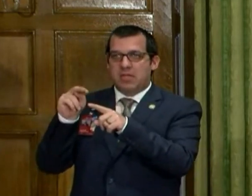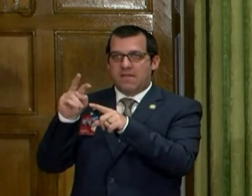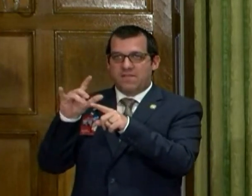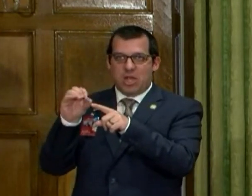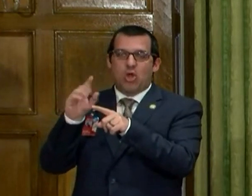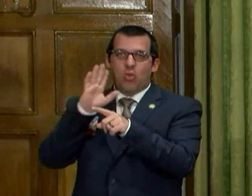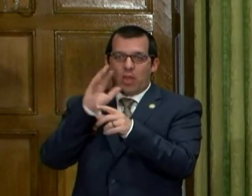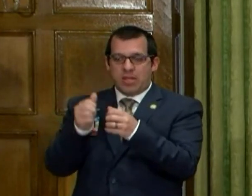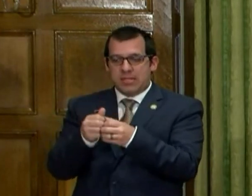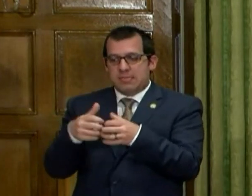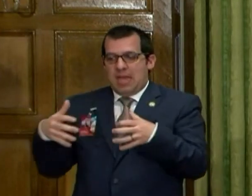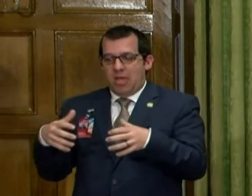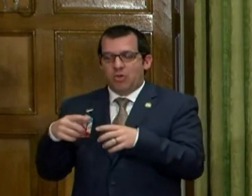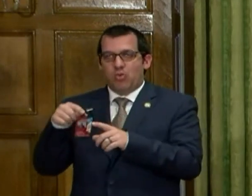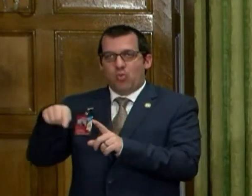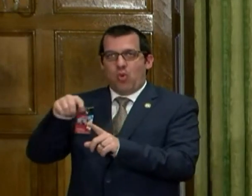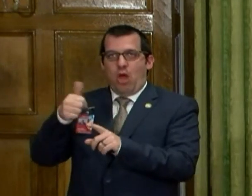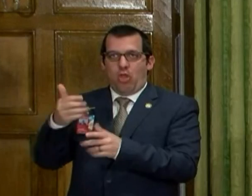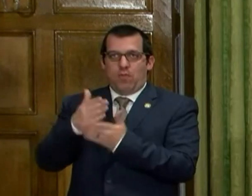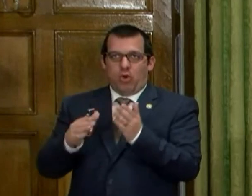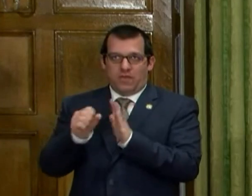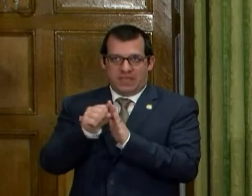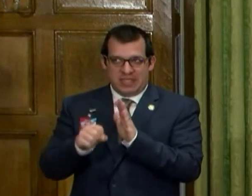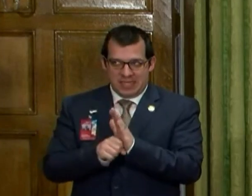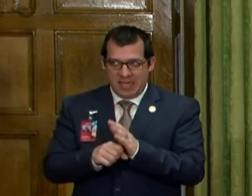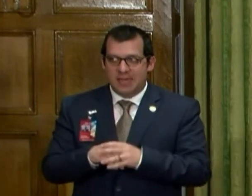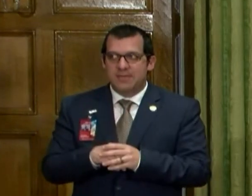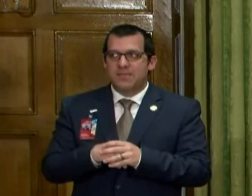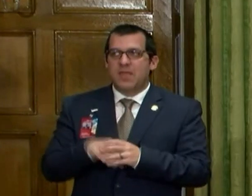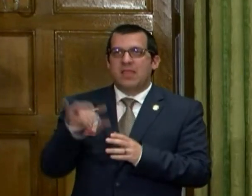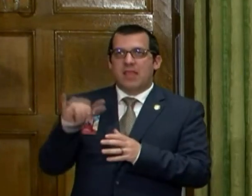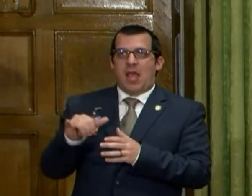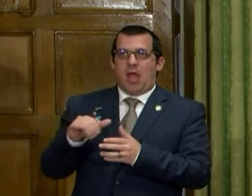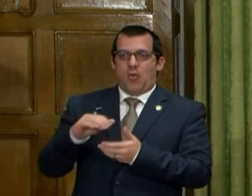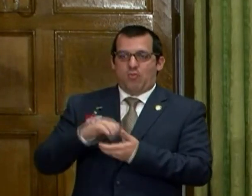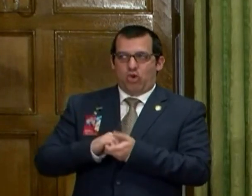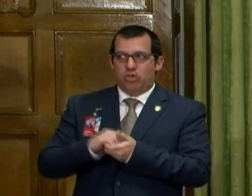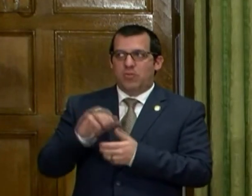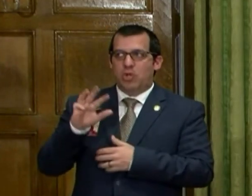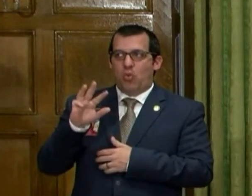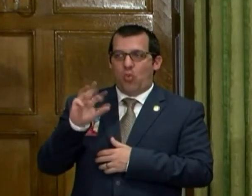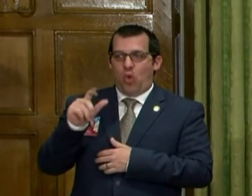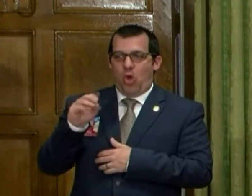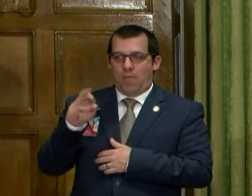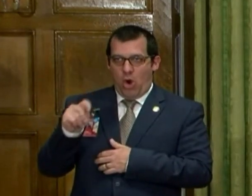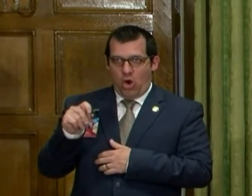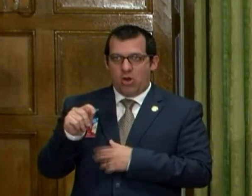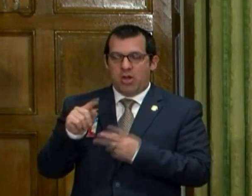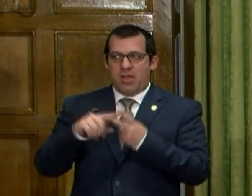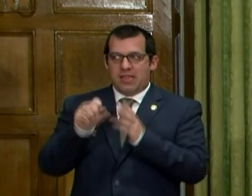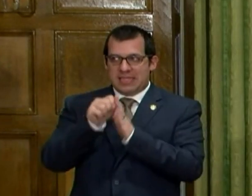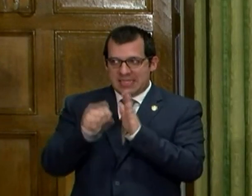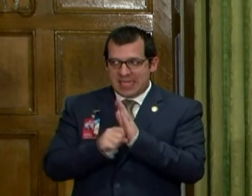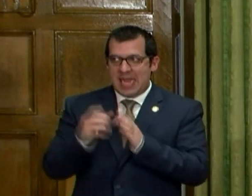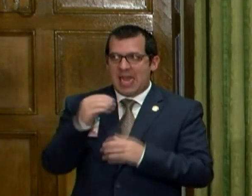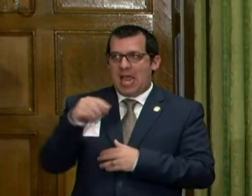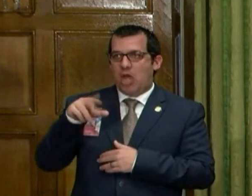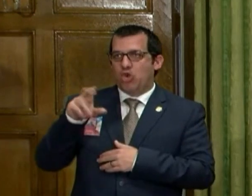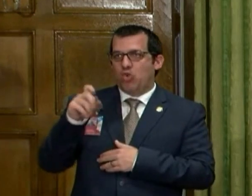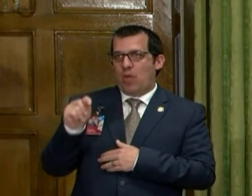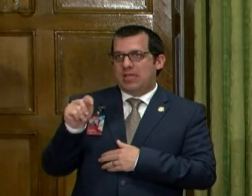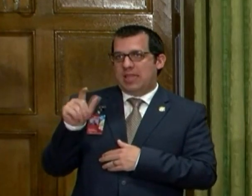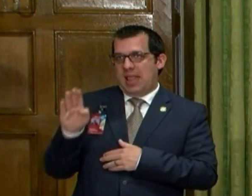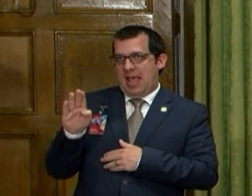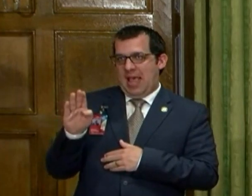expand that to other parts of the state. And that partnership between Walmart, the state, and Quest